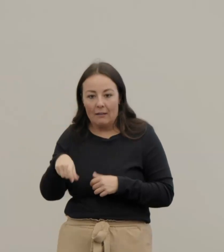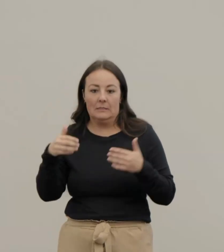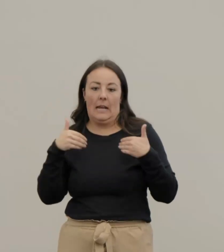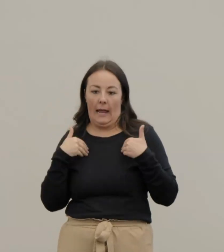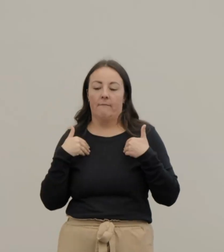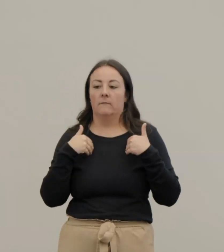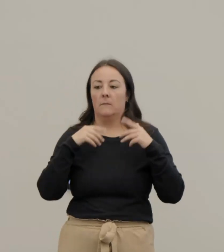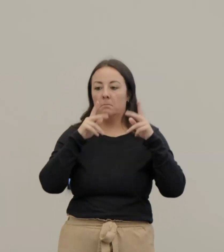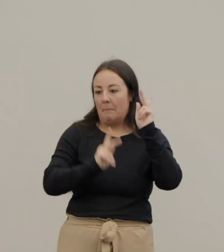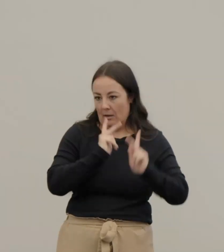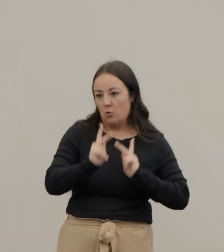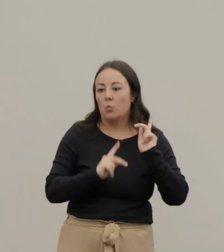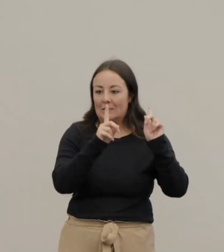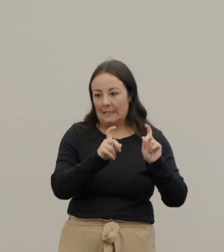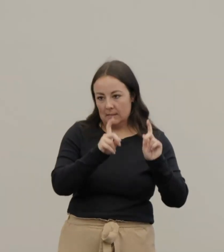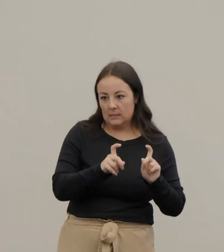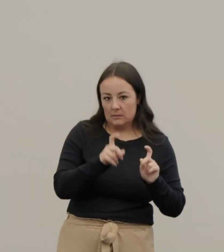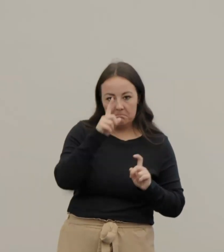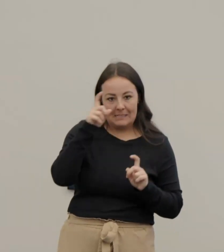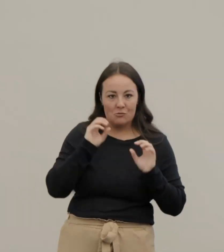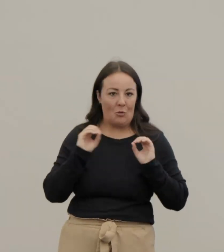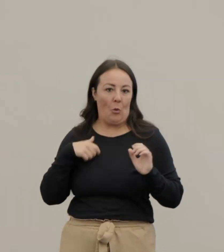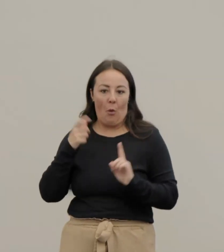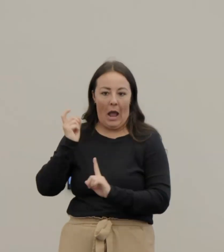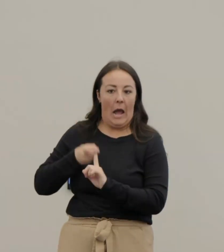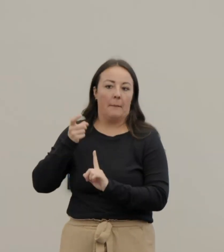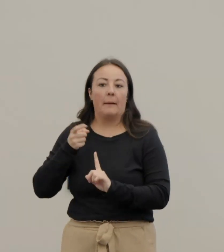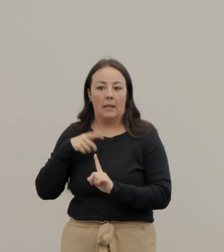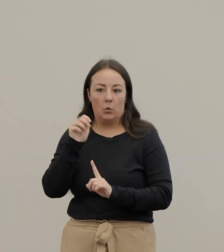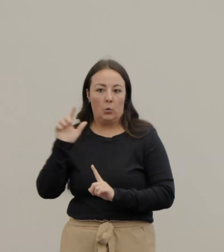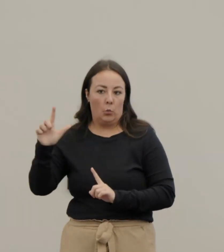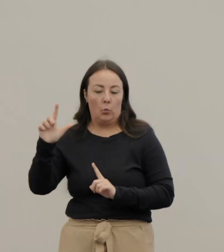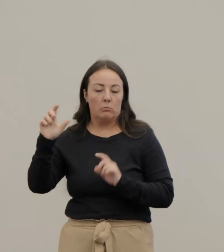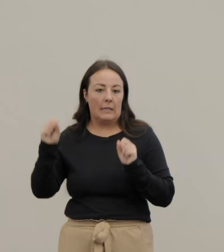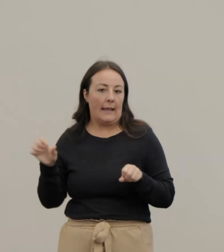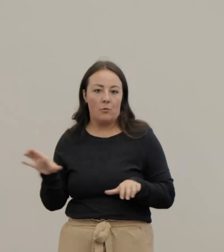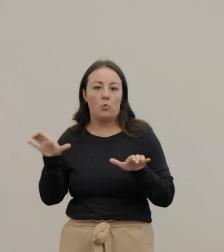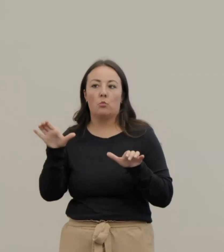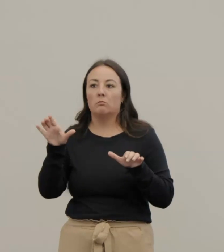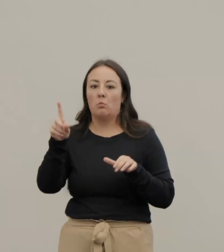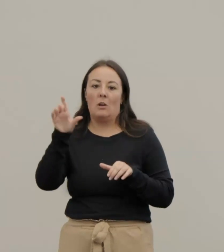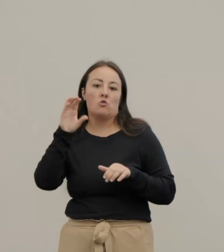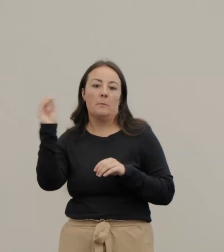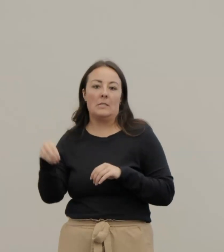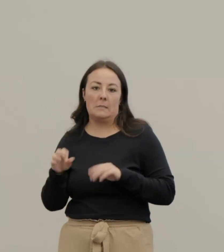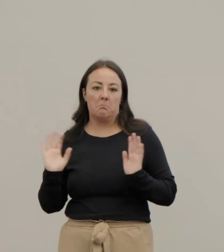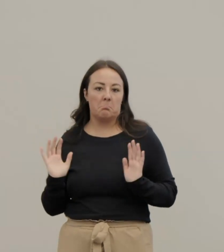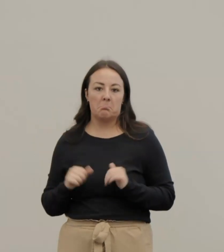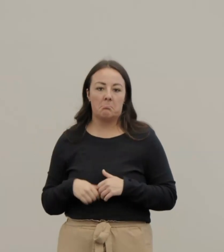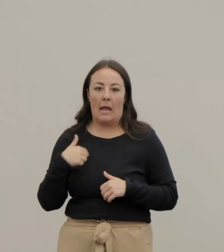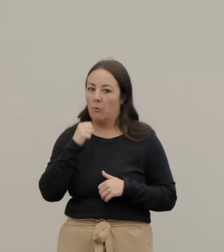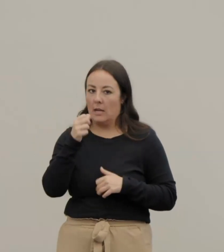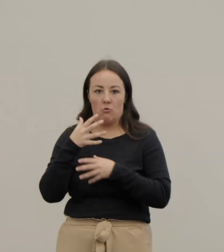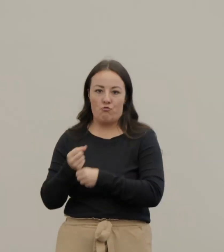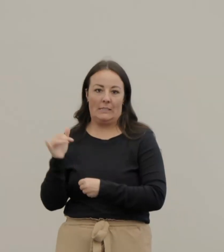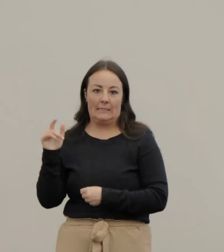testing because there's no automated tool out there that can do 100%. There's none. I would distrust it